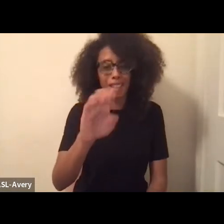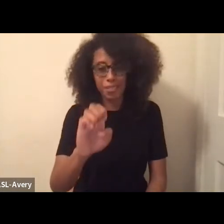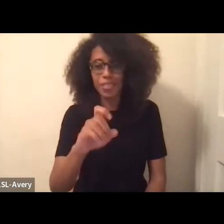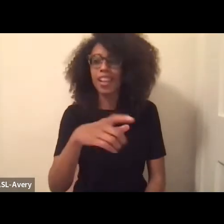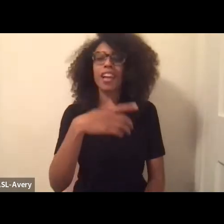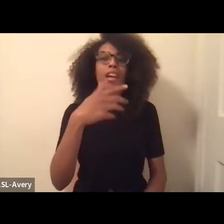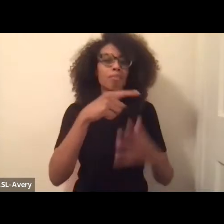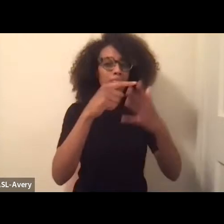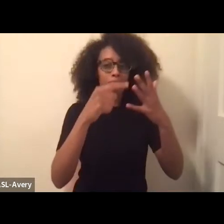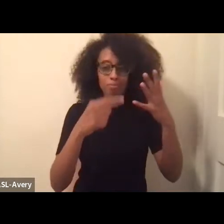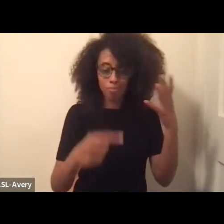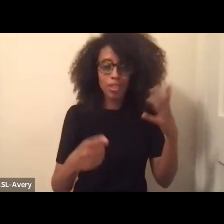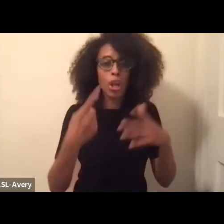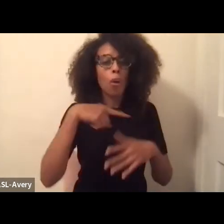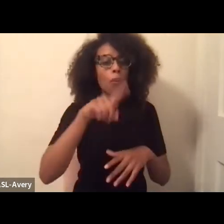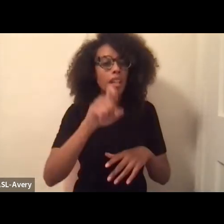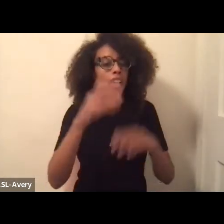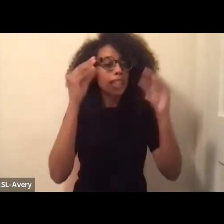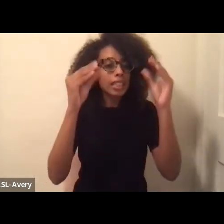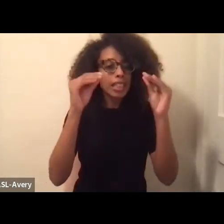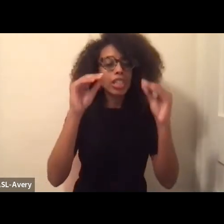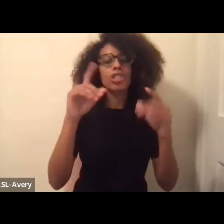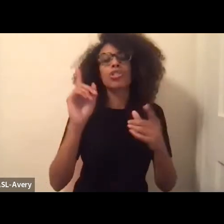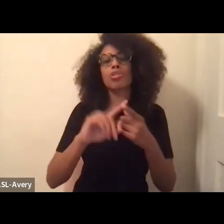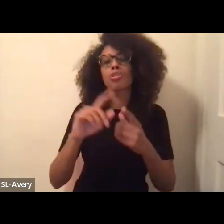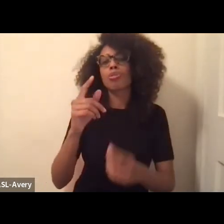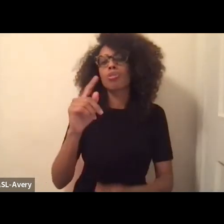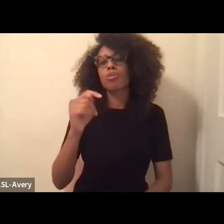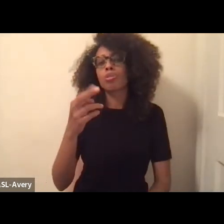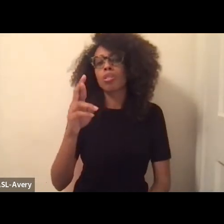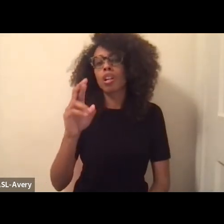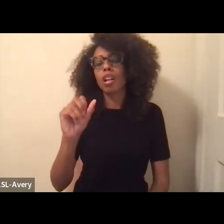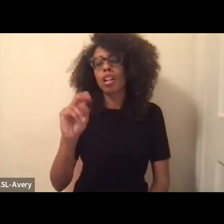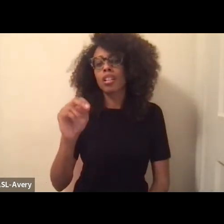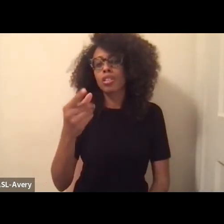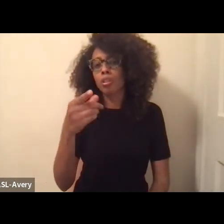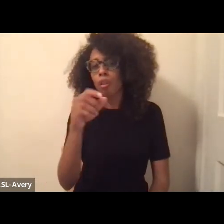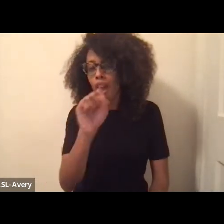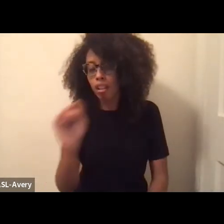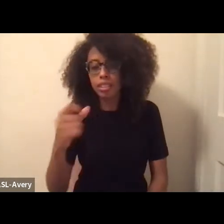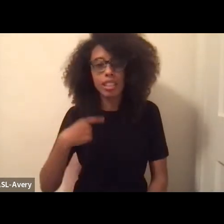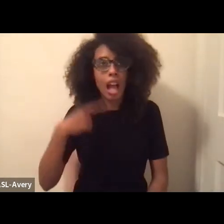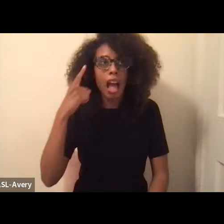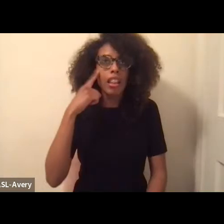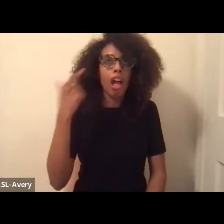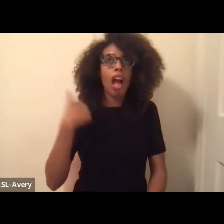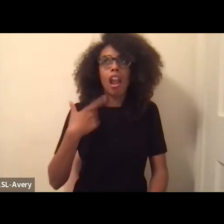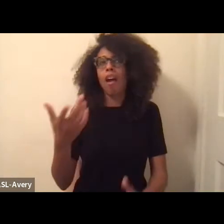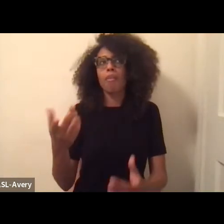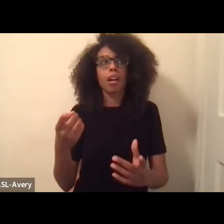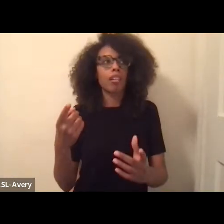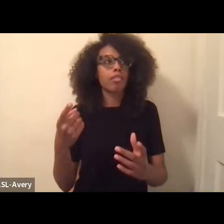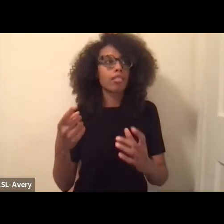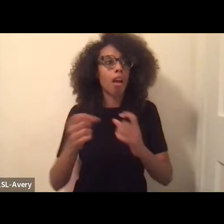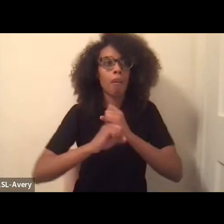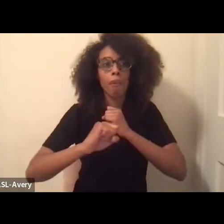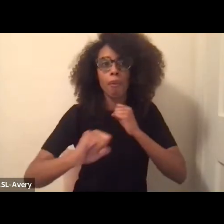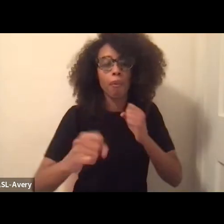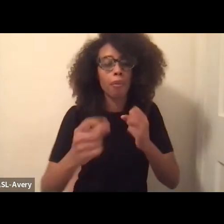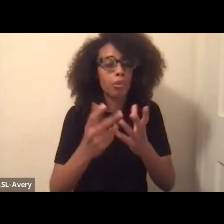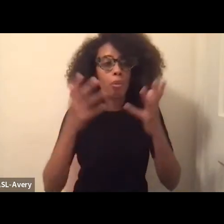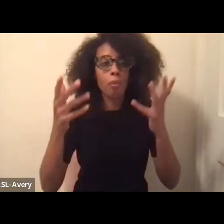transgress. So I thought I might be going too far when I was thinking about how do we undo